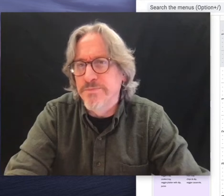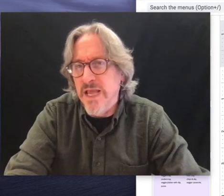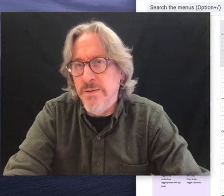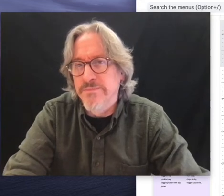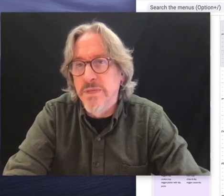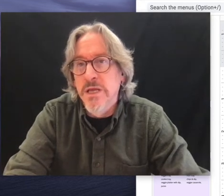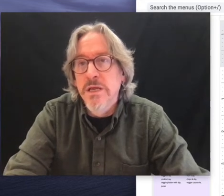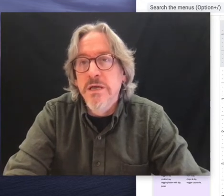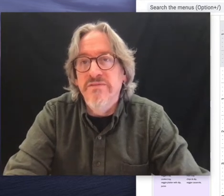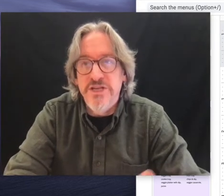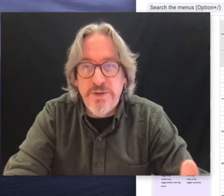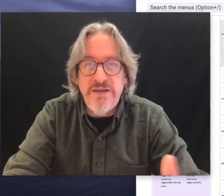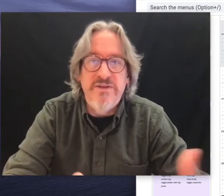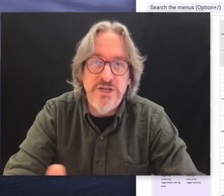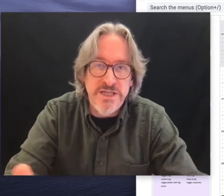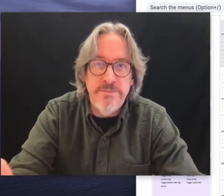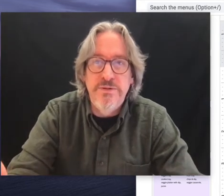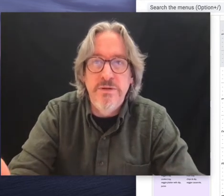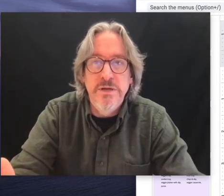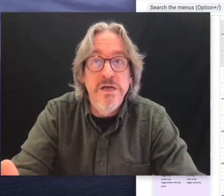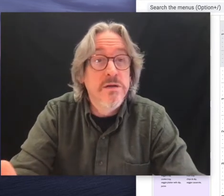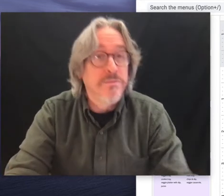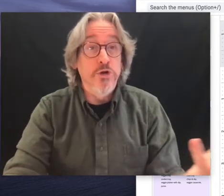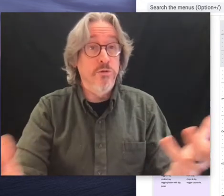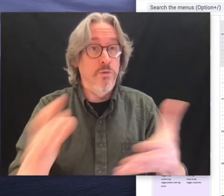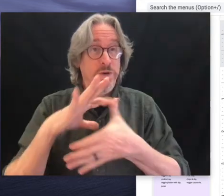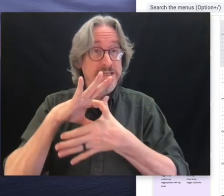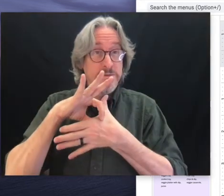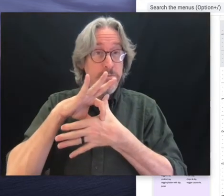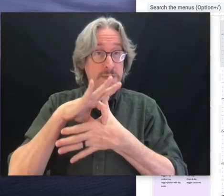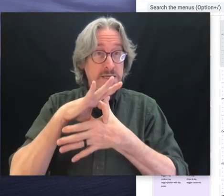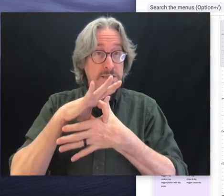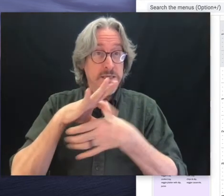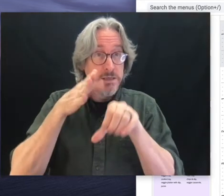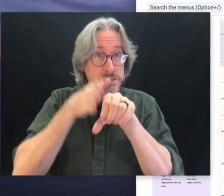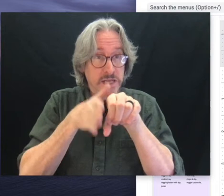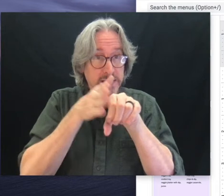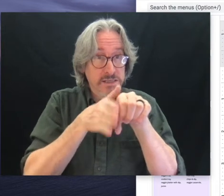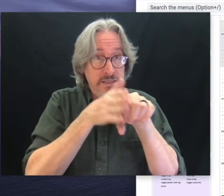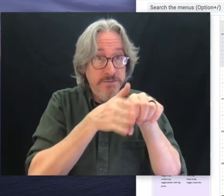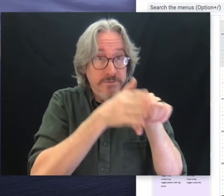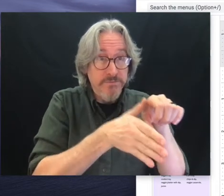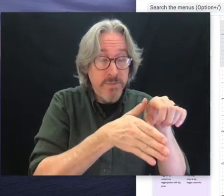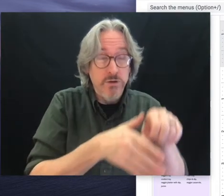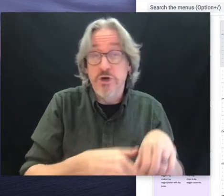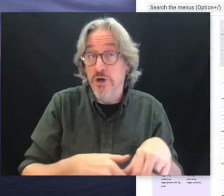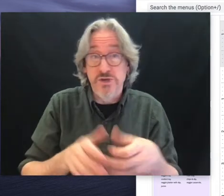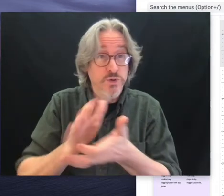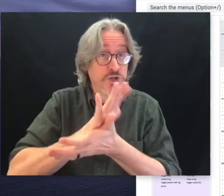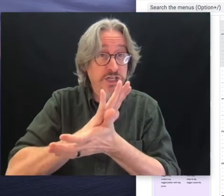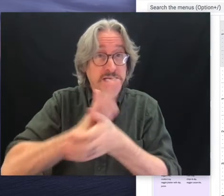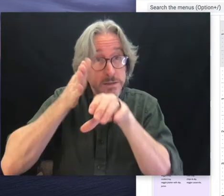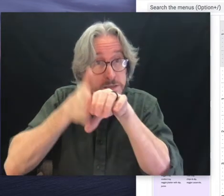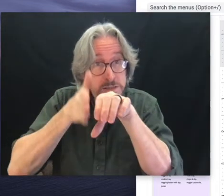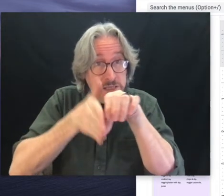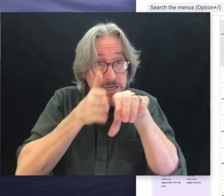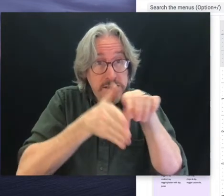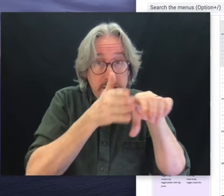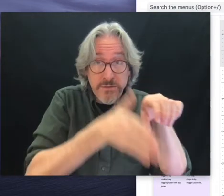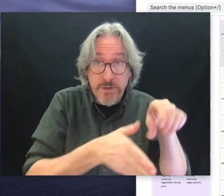more. Anyway, veggie plate, veggie dip. We did meat sliced. Can also do